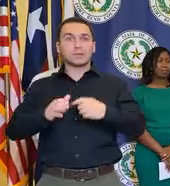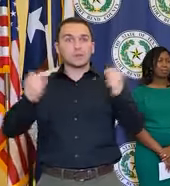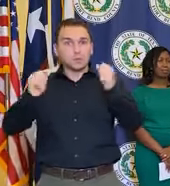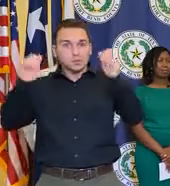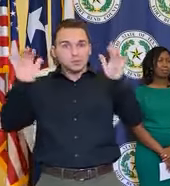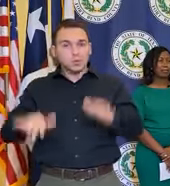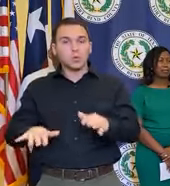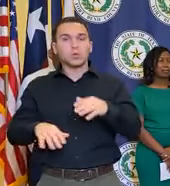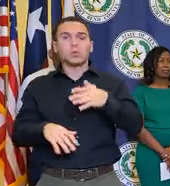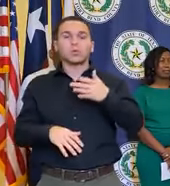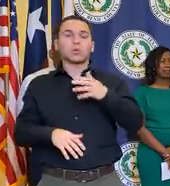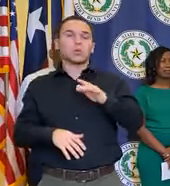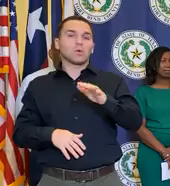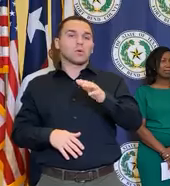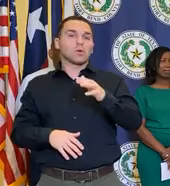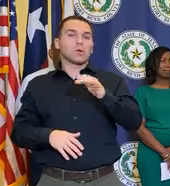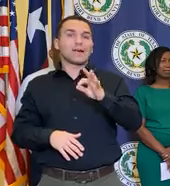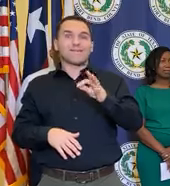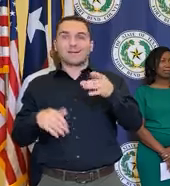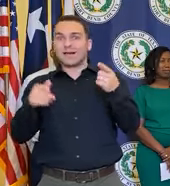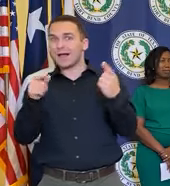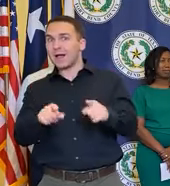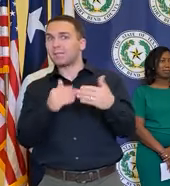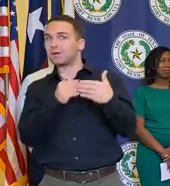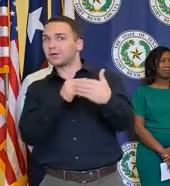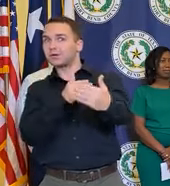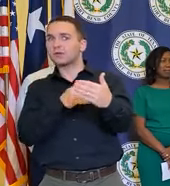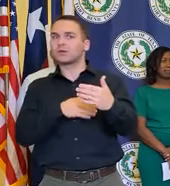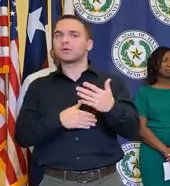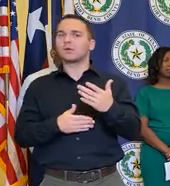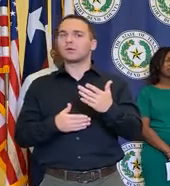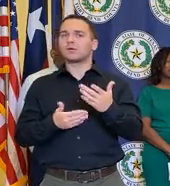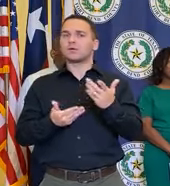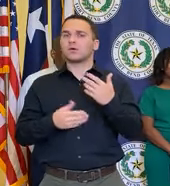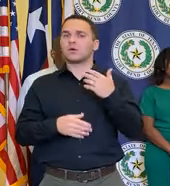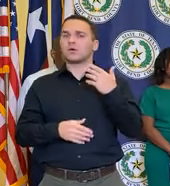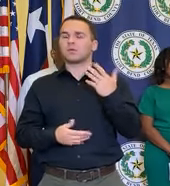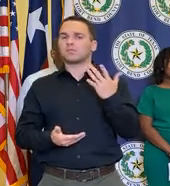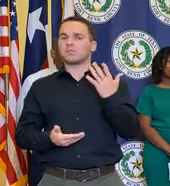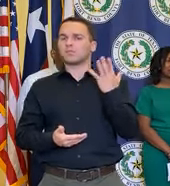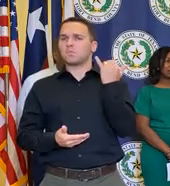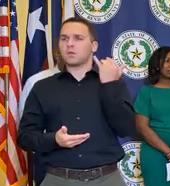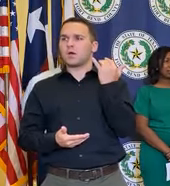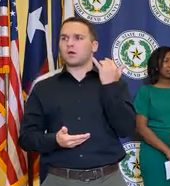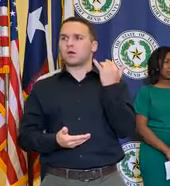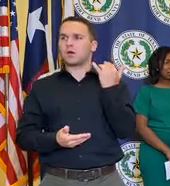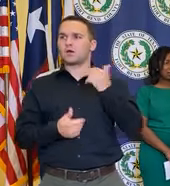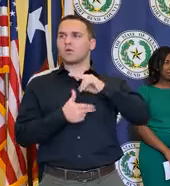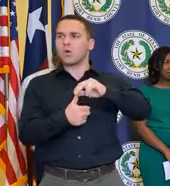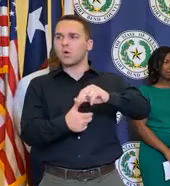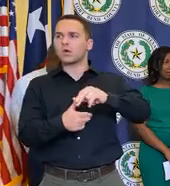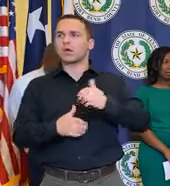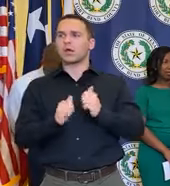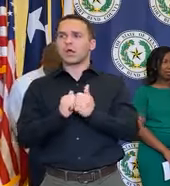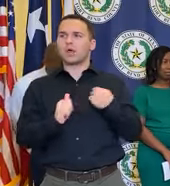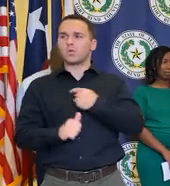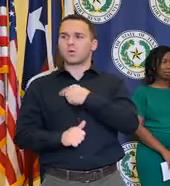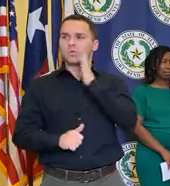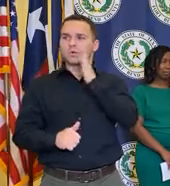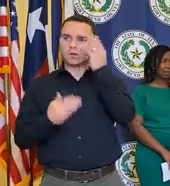one comes, kind of what information would come out that would be used for them? Why they should be downloading this app? First of all, see, you all know that